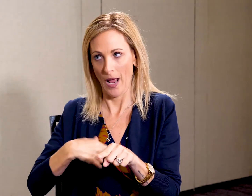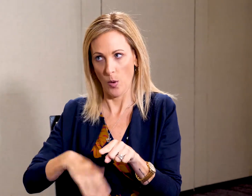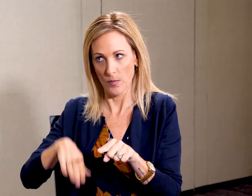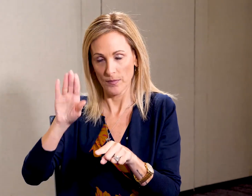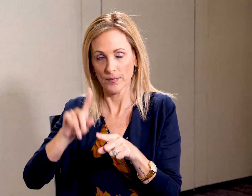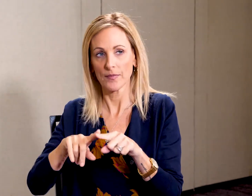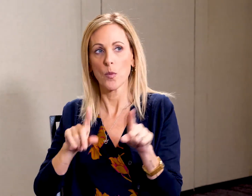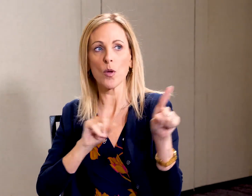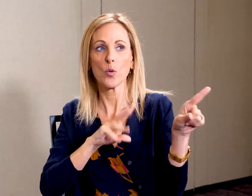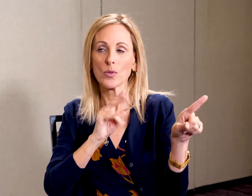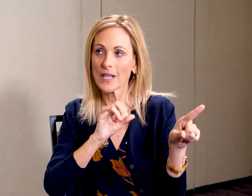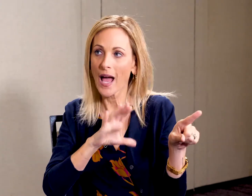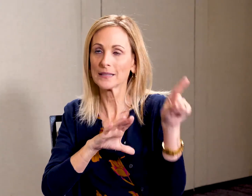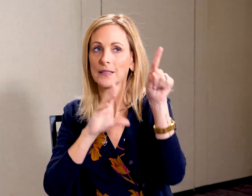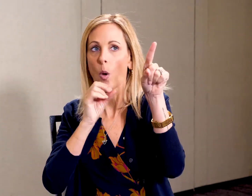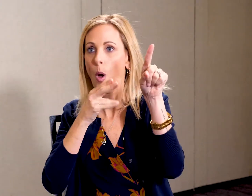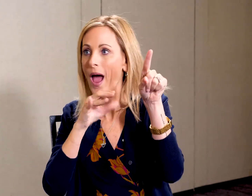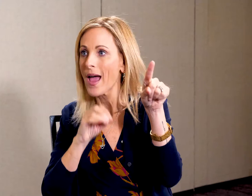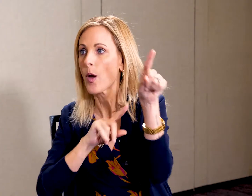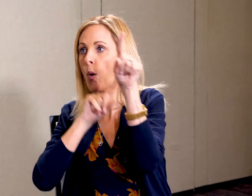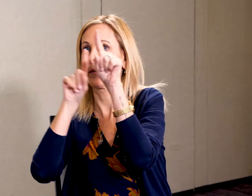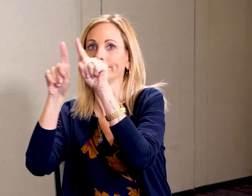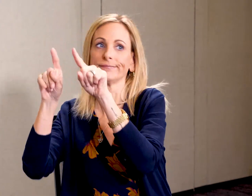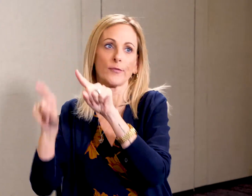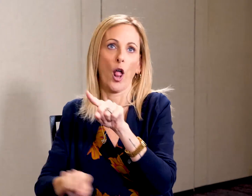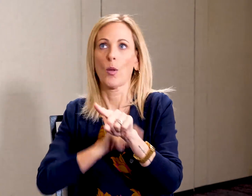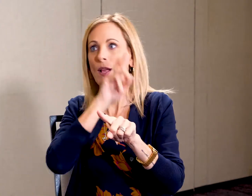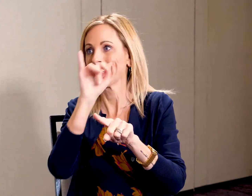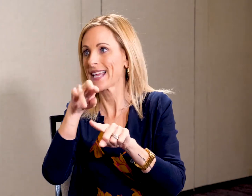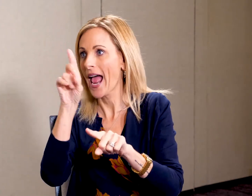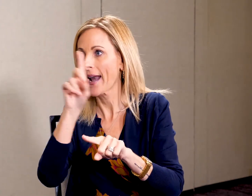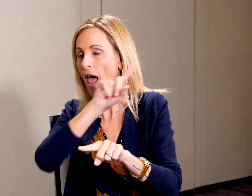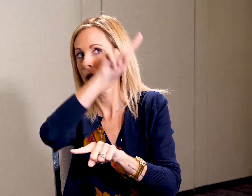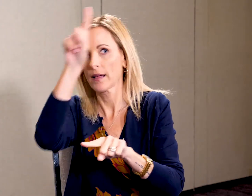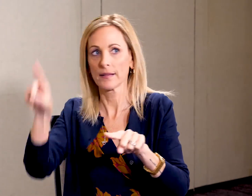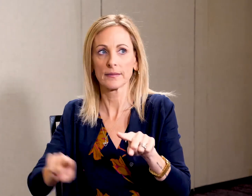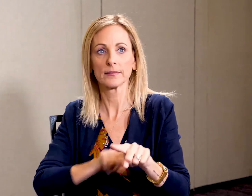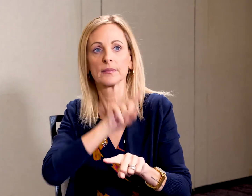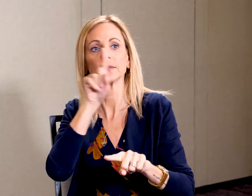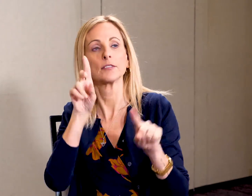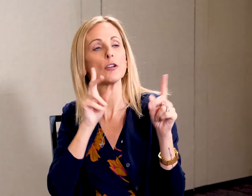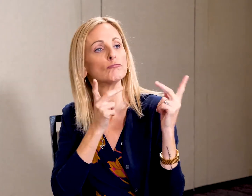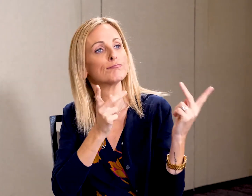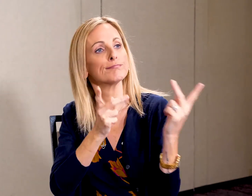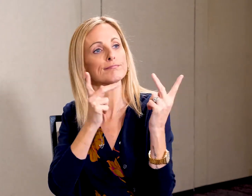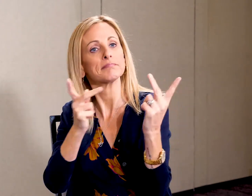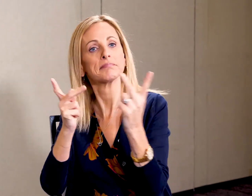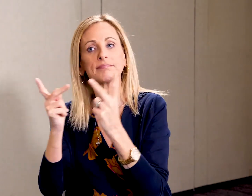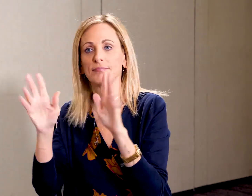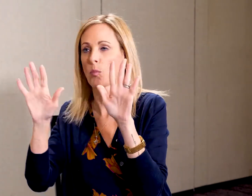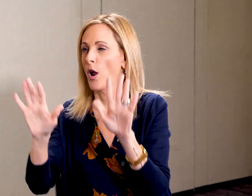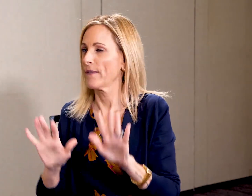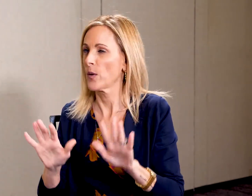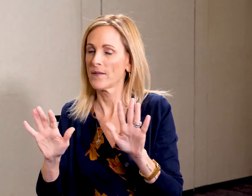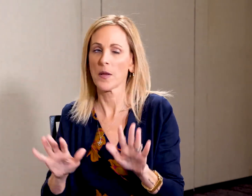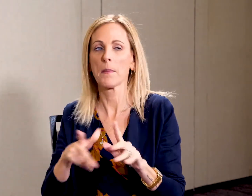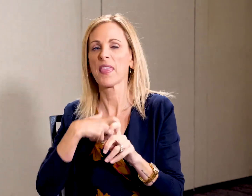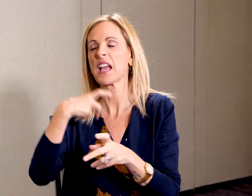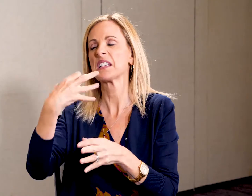located throughout the Midwest. And I was in Chicago. So we went to Ohio, we went to Indiana, and they visited a number of these wonderful schools